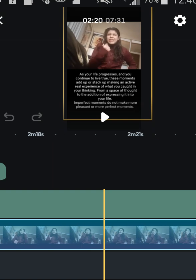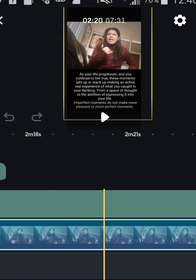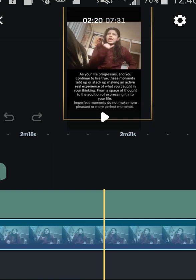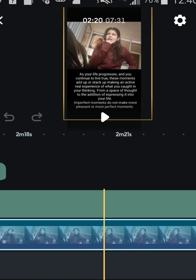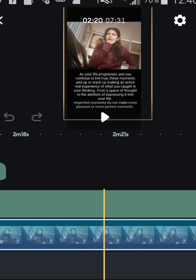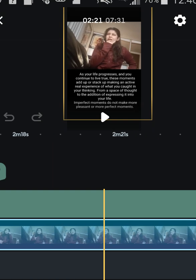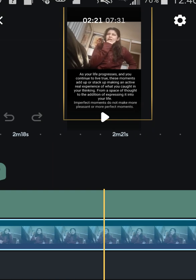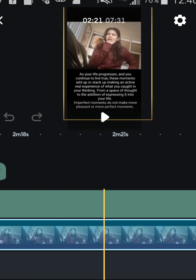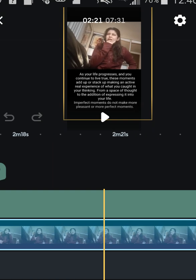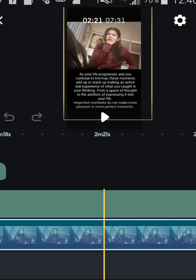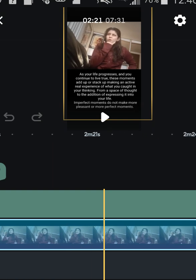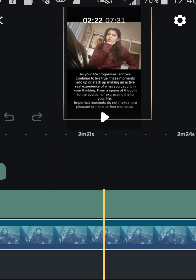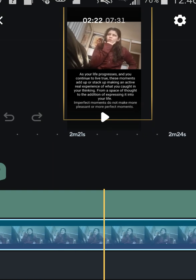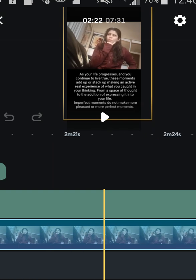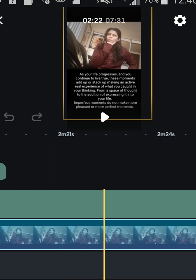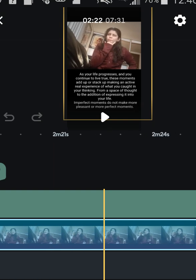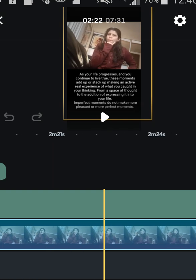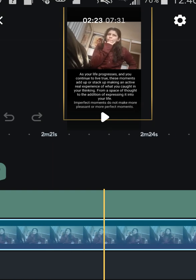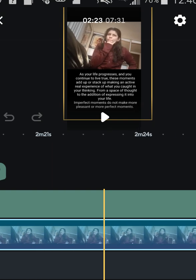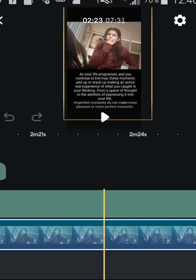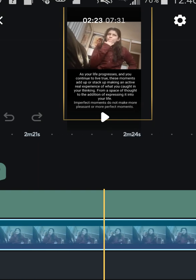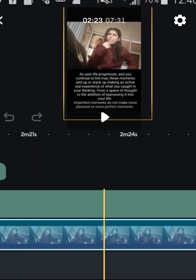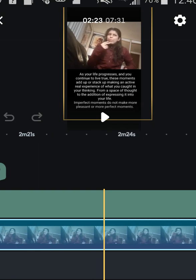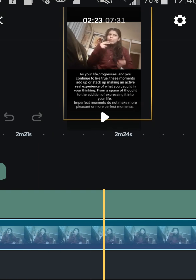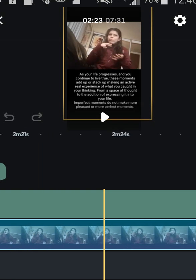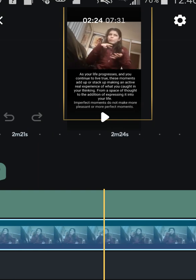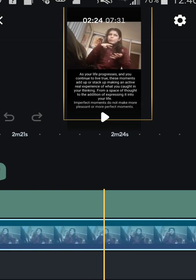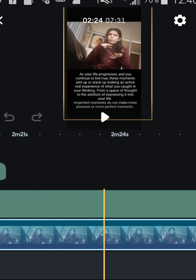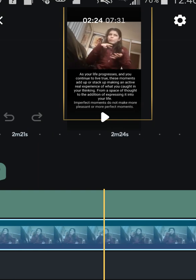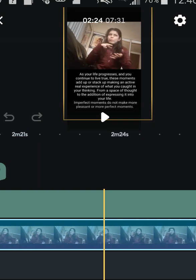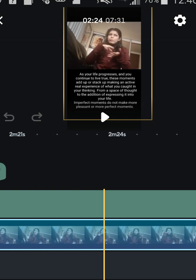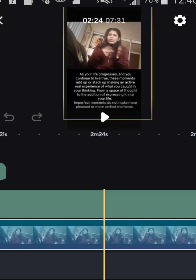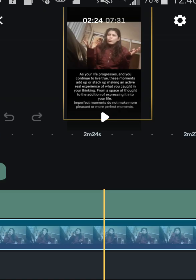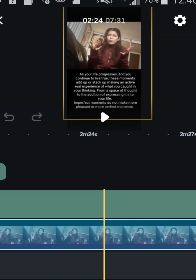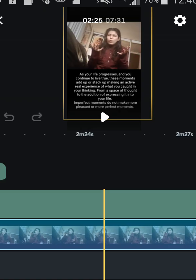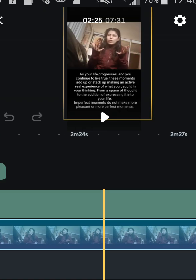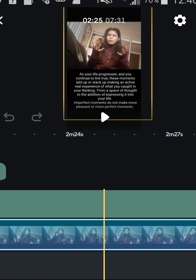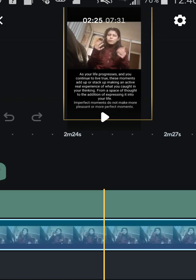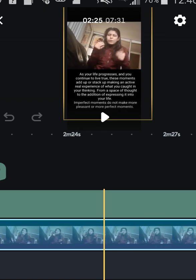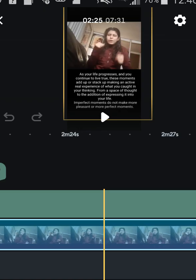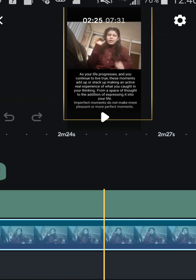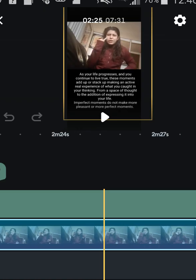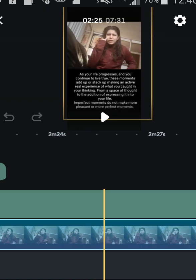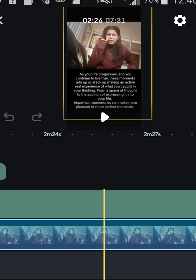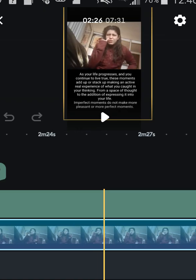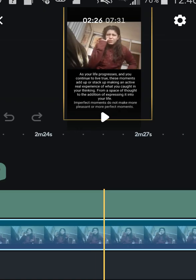a year or 2, and that's just